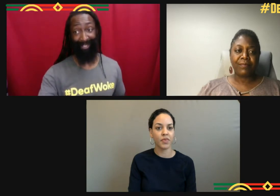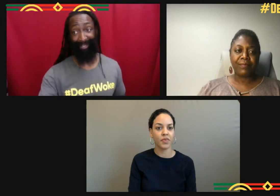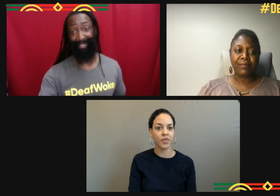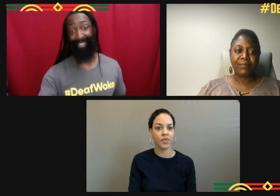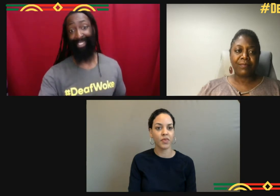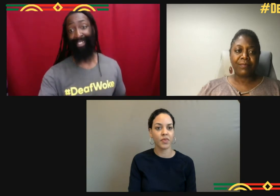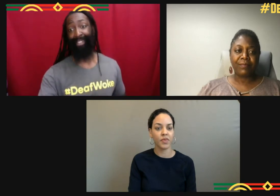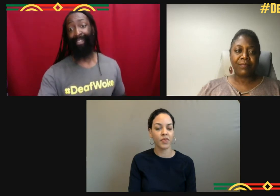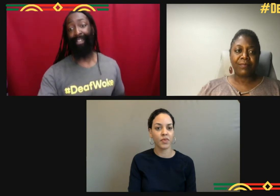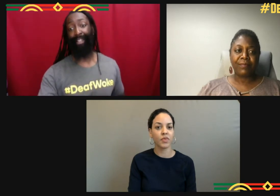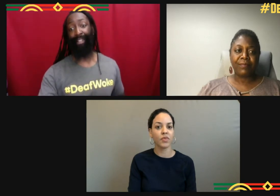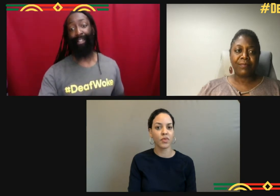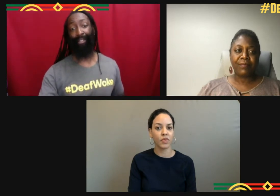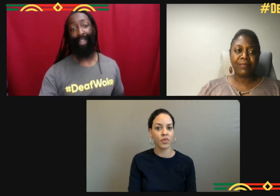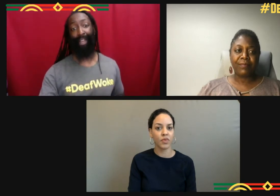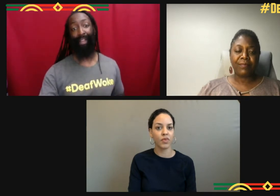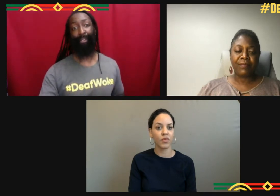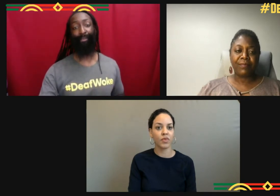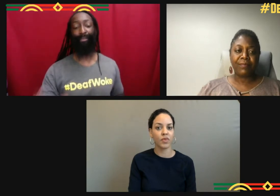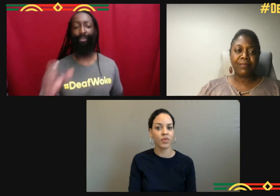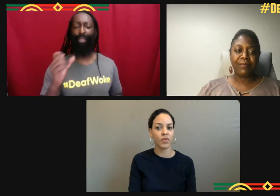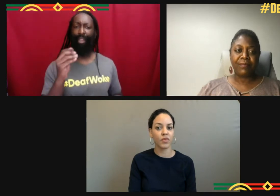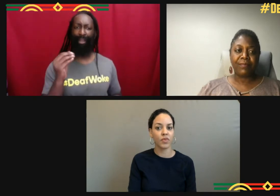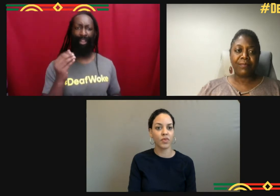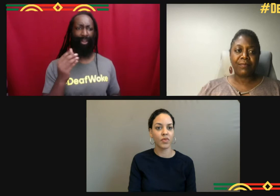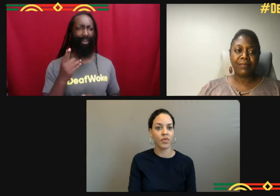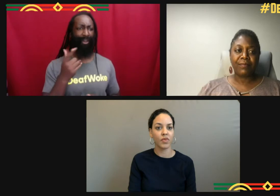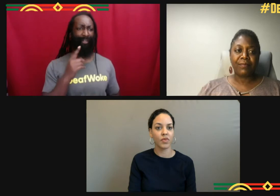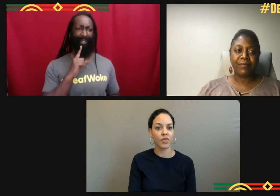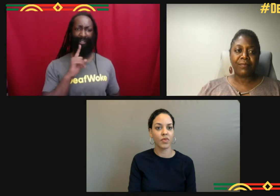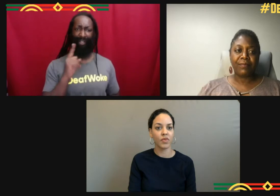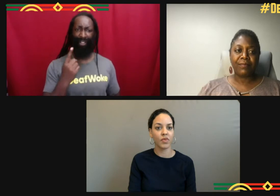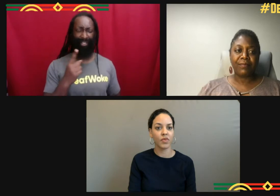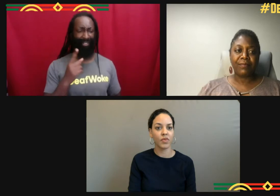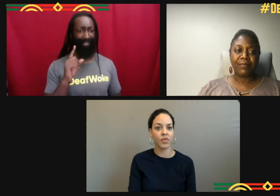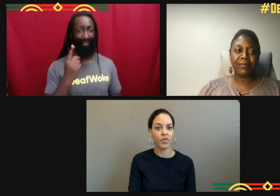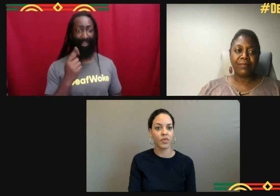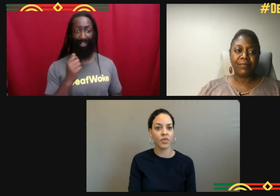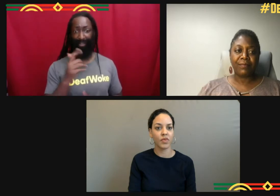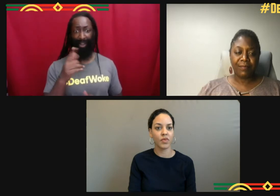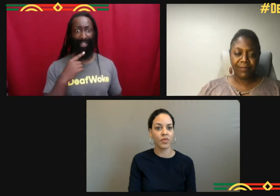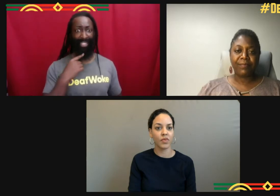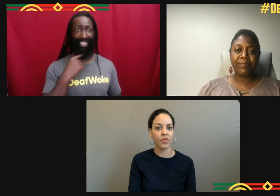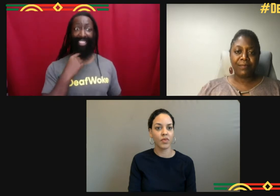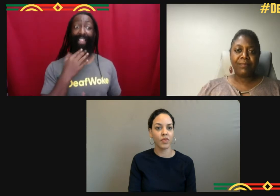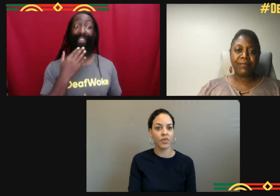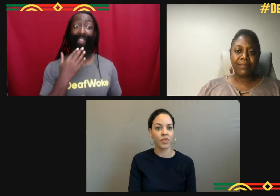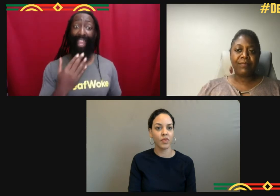USA is as the president.